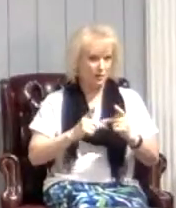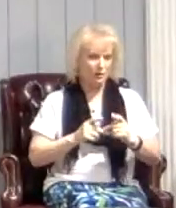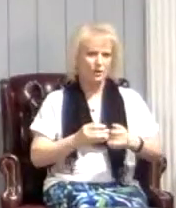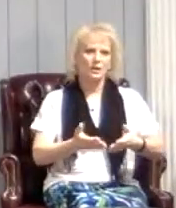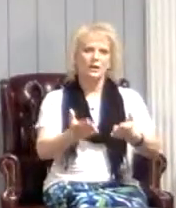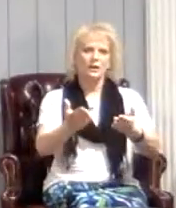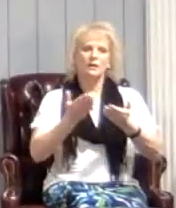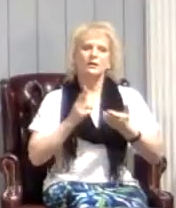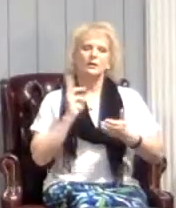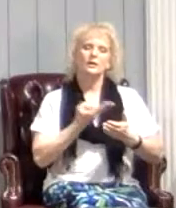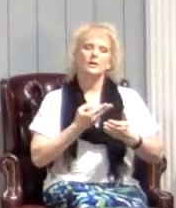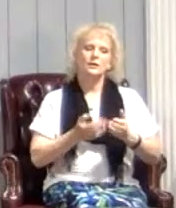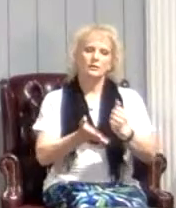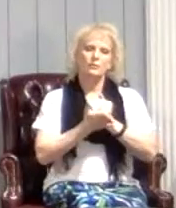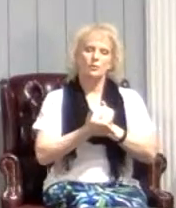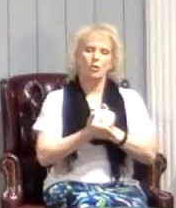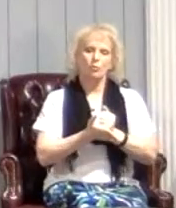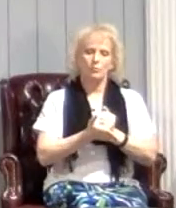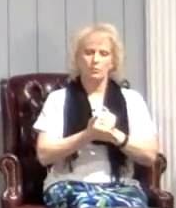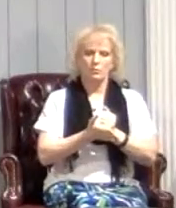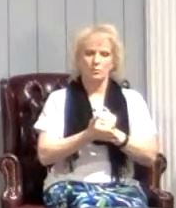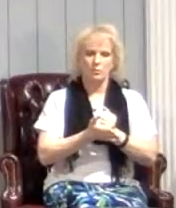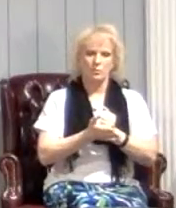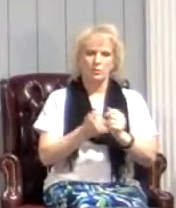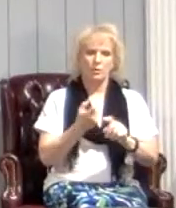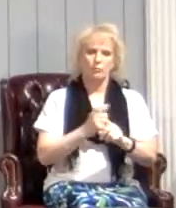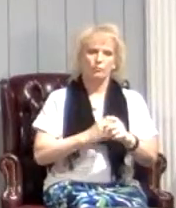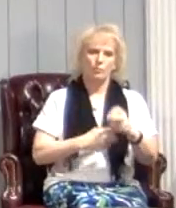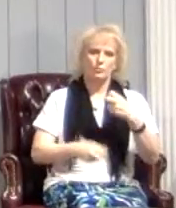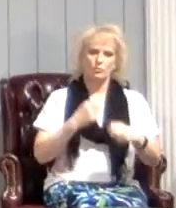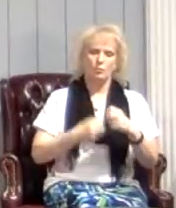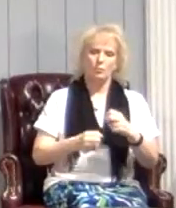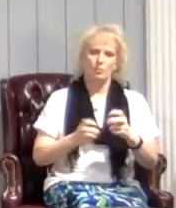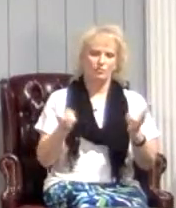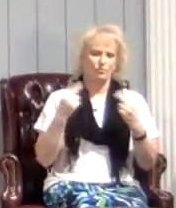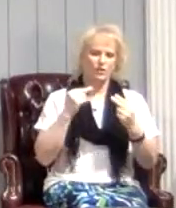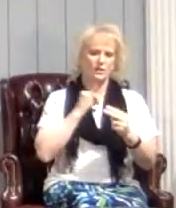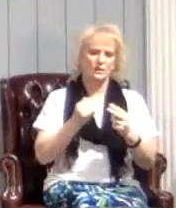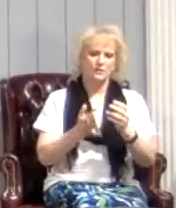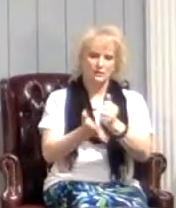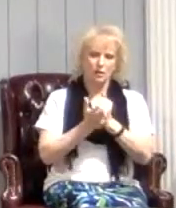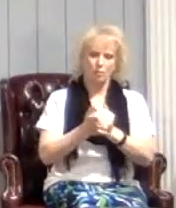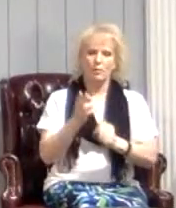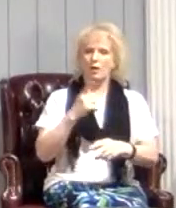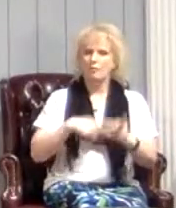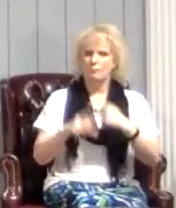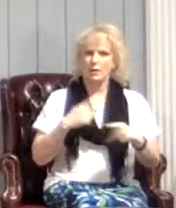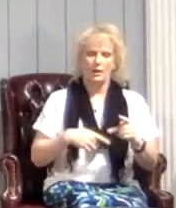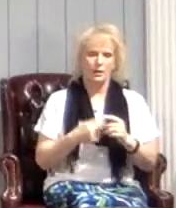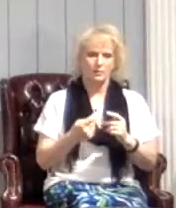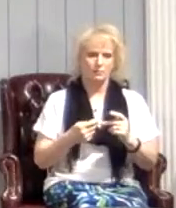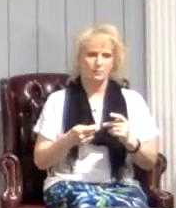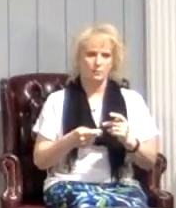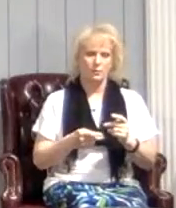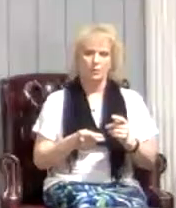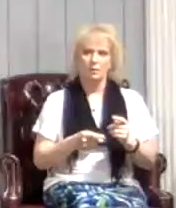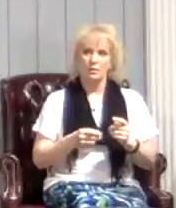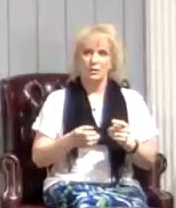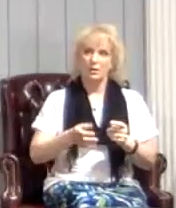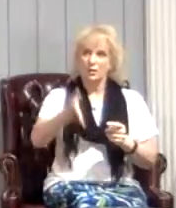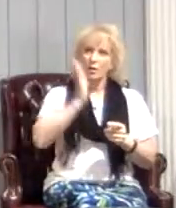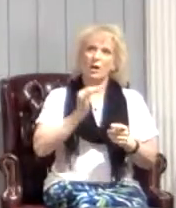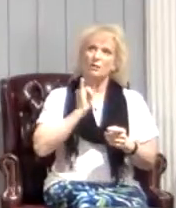trouble, for vain is the help of man. God, I need your help. I understand the help of man